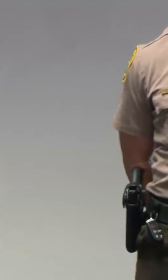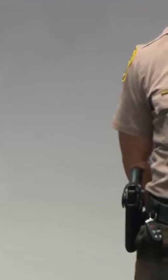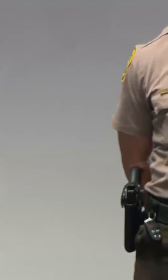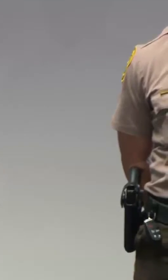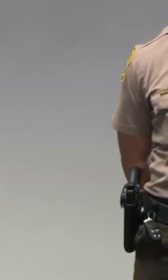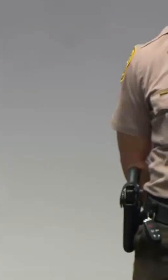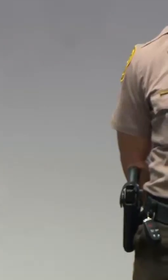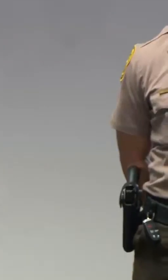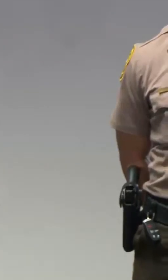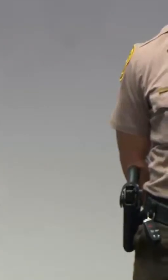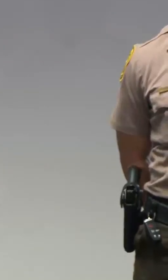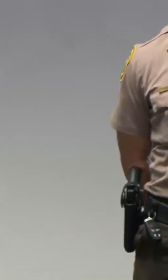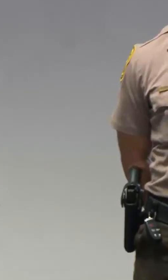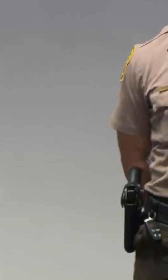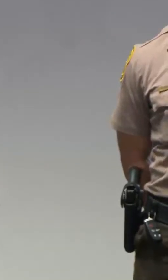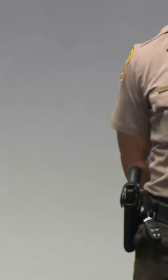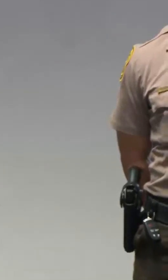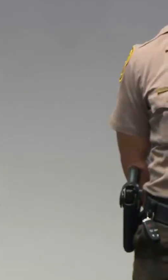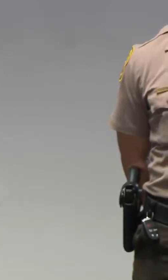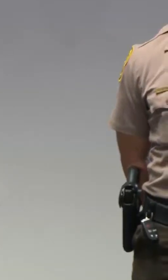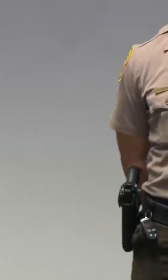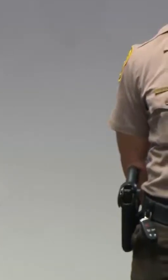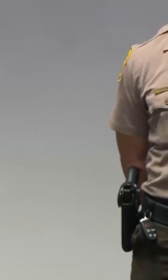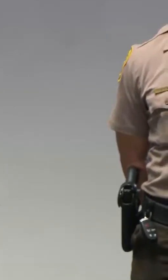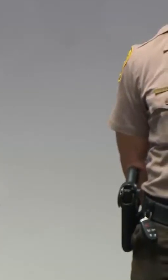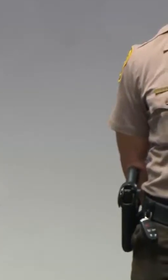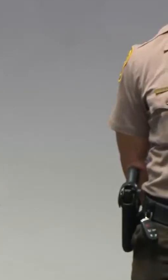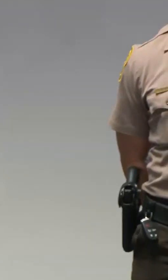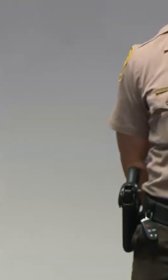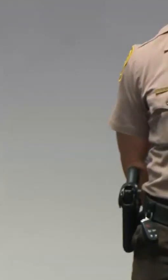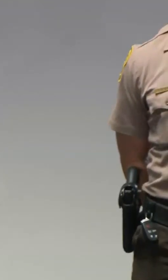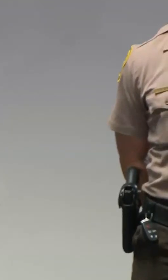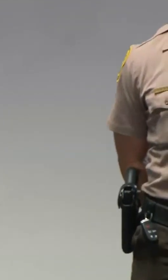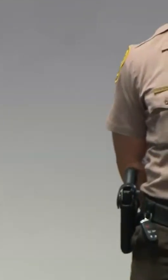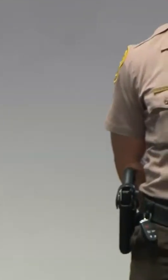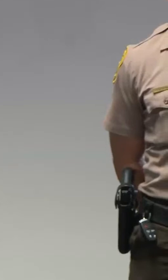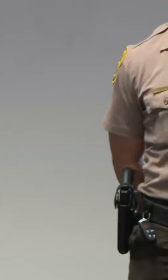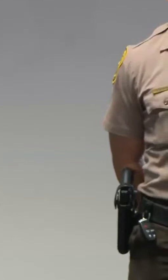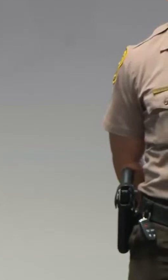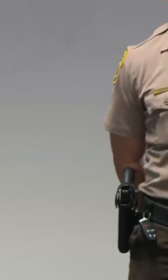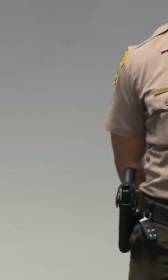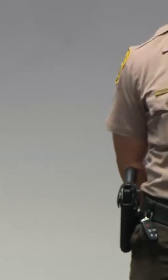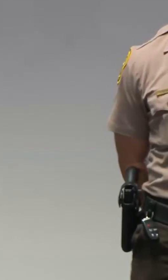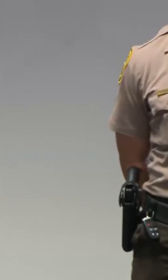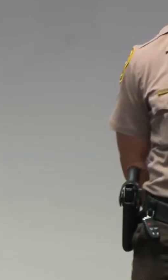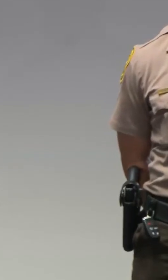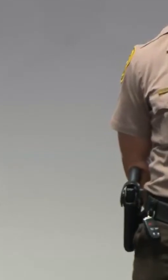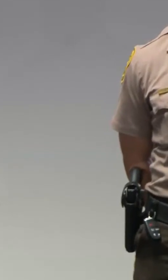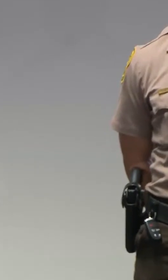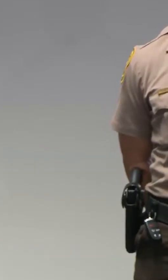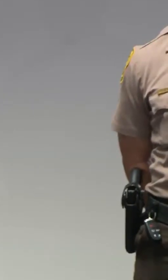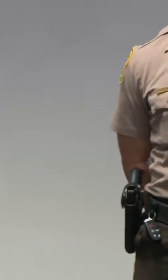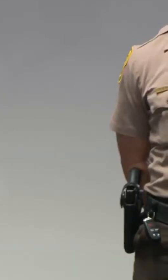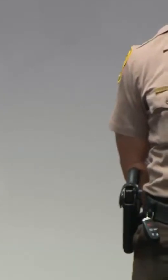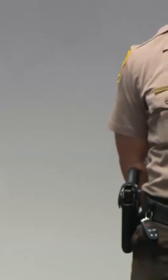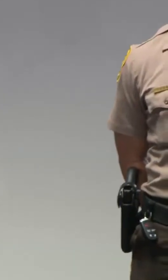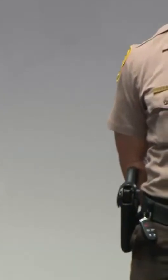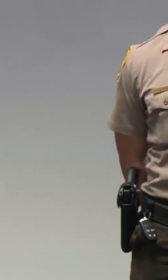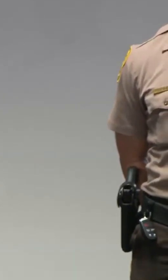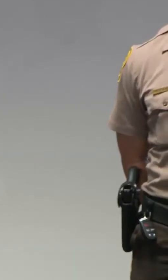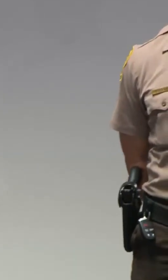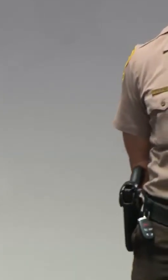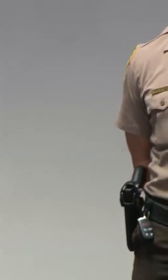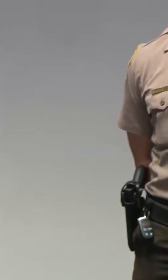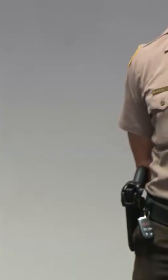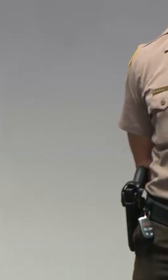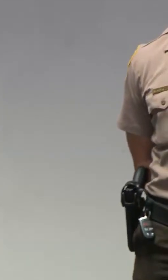We continue to push that message until we see and live in an age where we no longer have to push it because it's already commonplace.